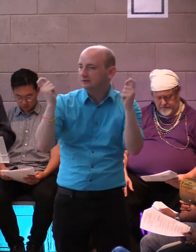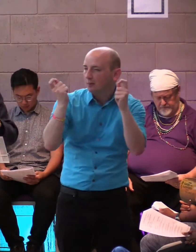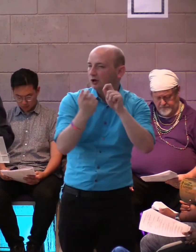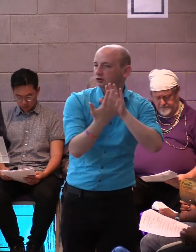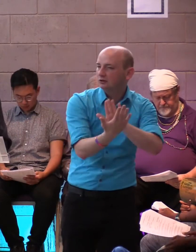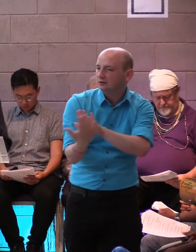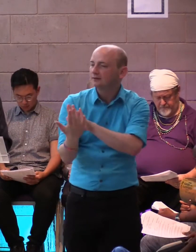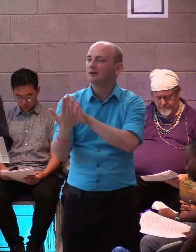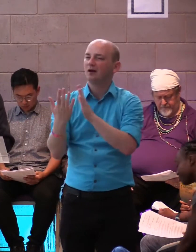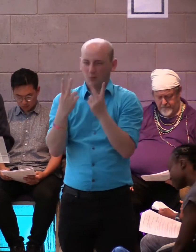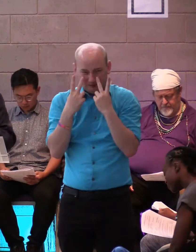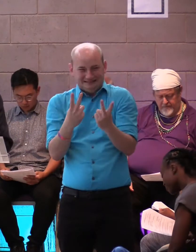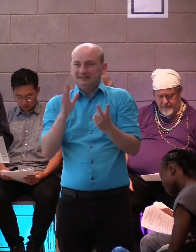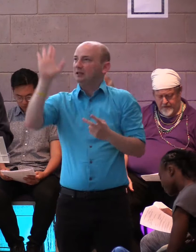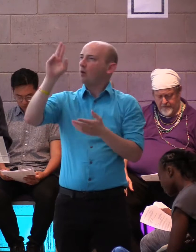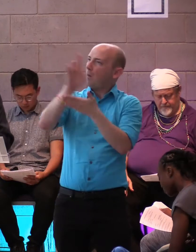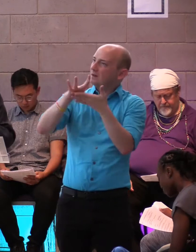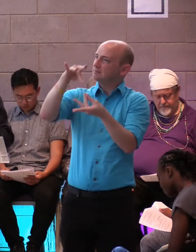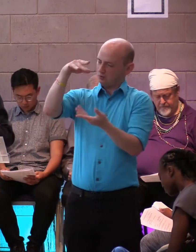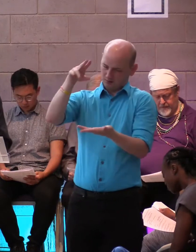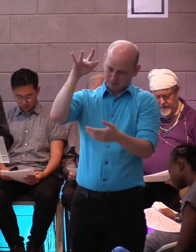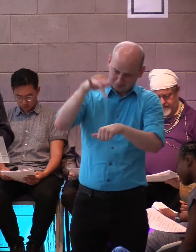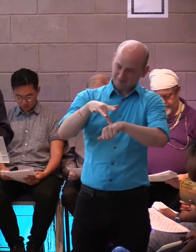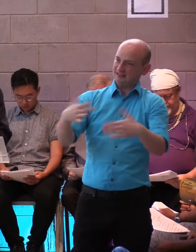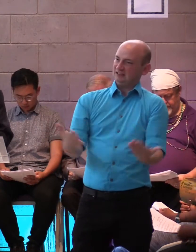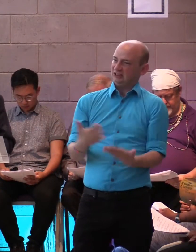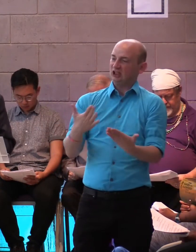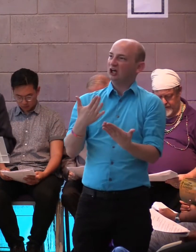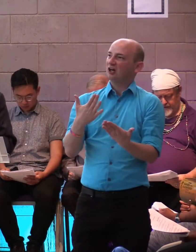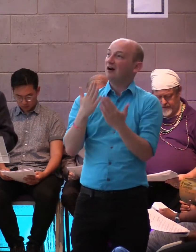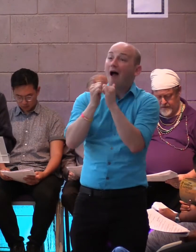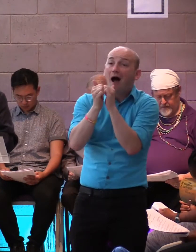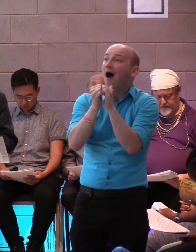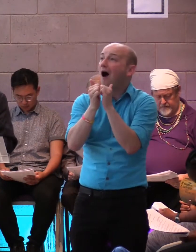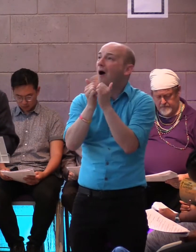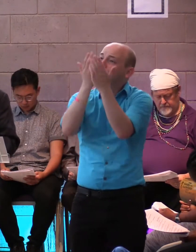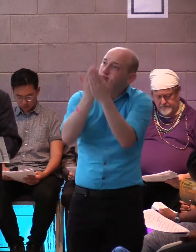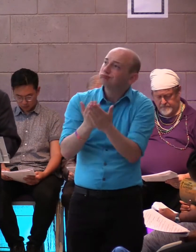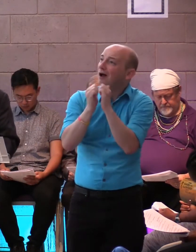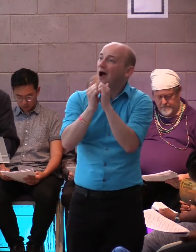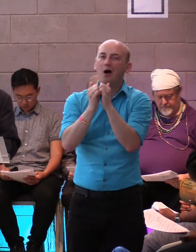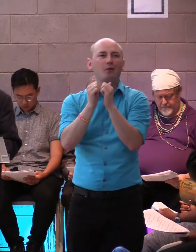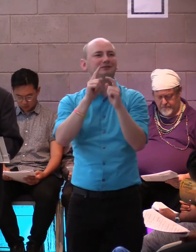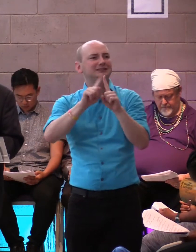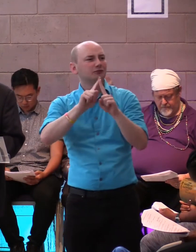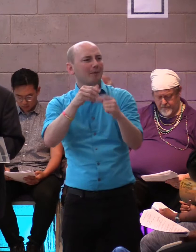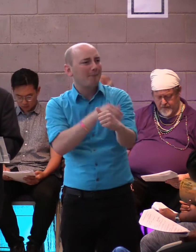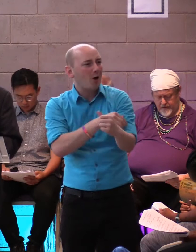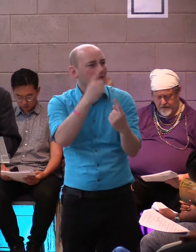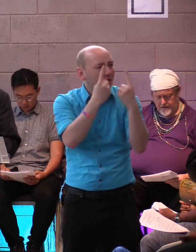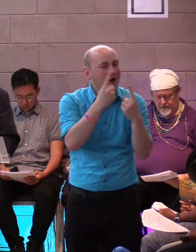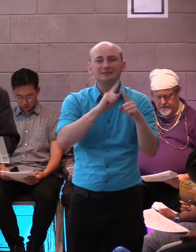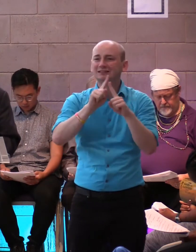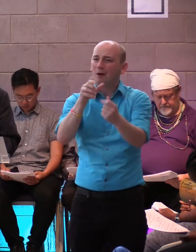here manifested in every powerful thought and every powerful idea. Your presence is here, and in your